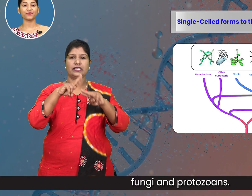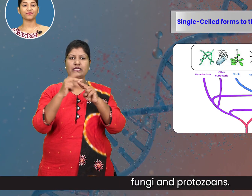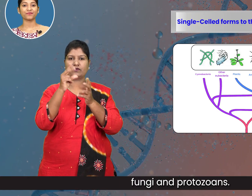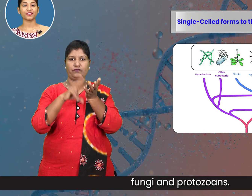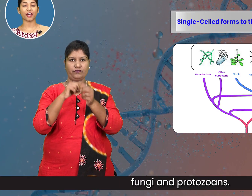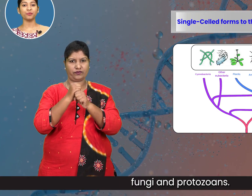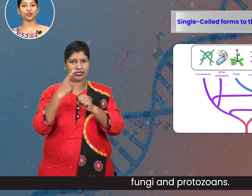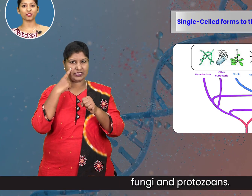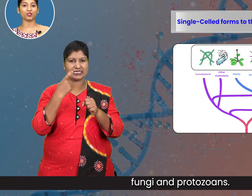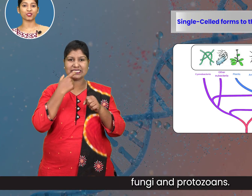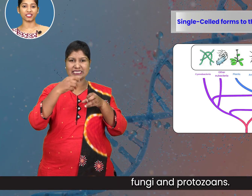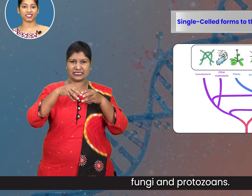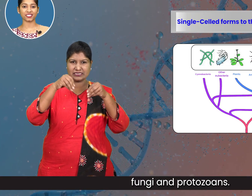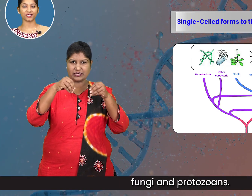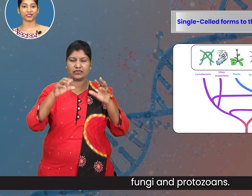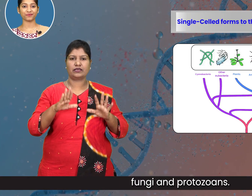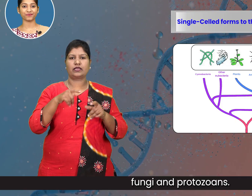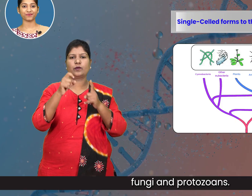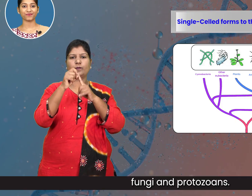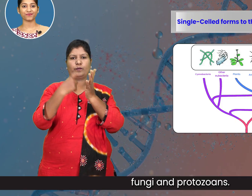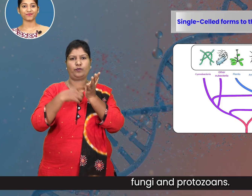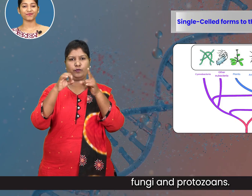fungi and protozoans.